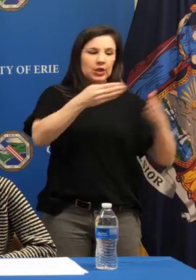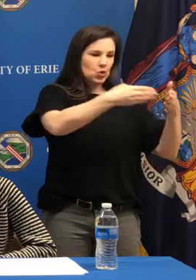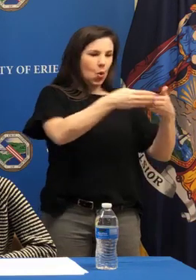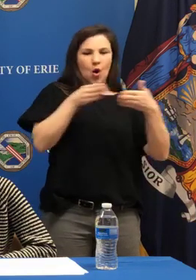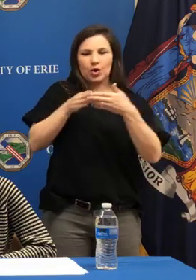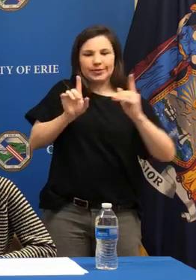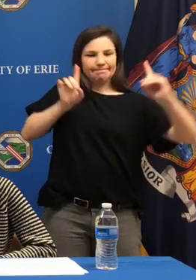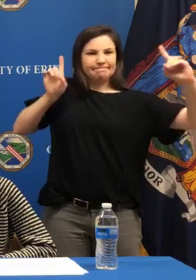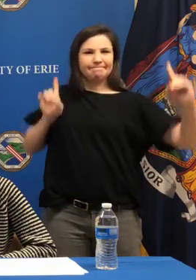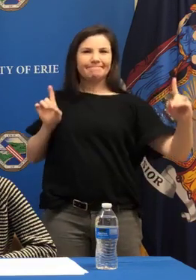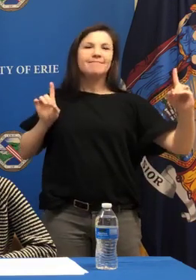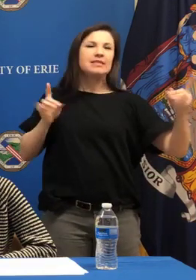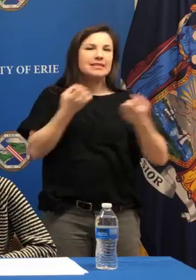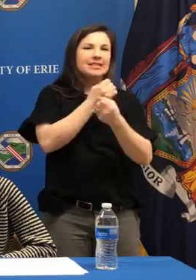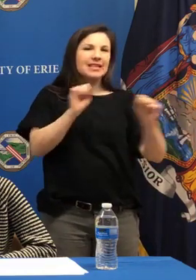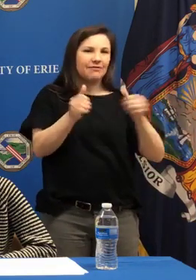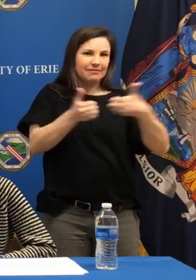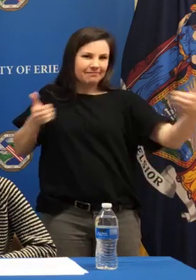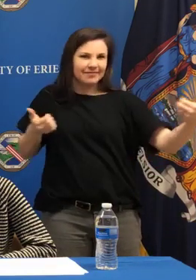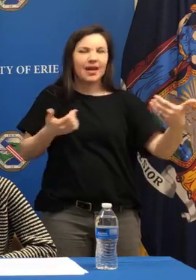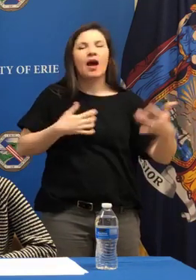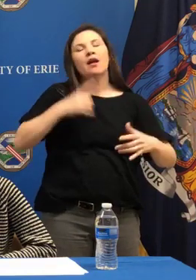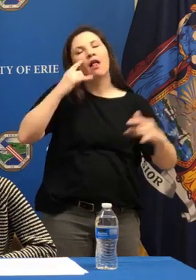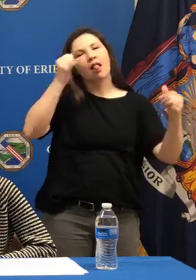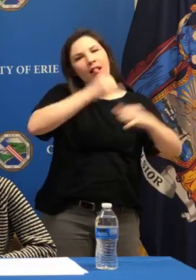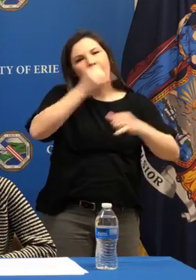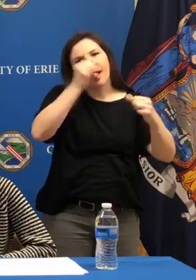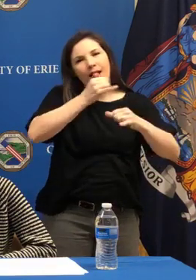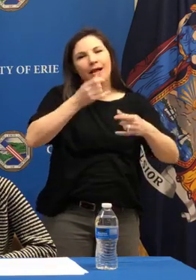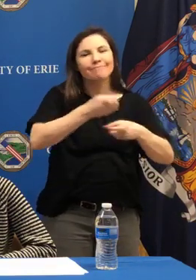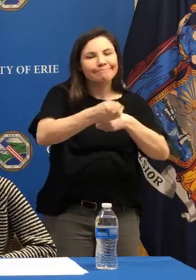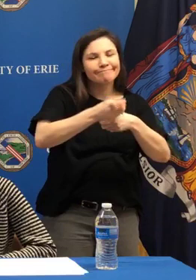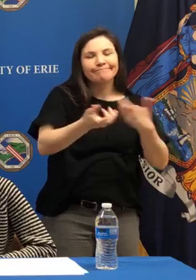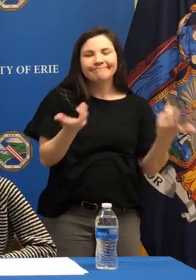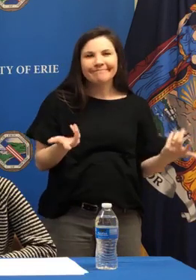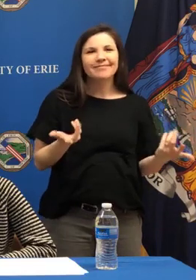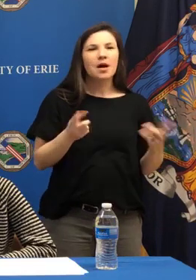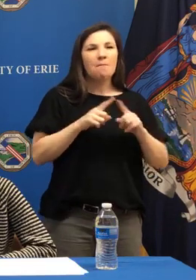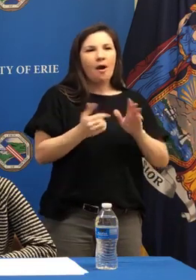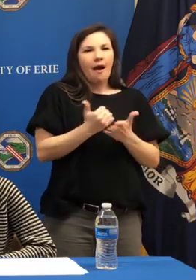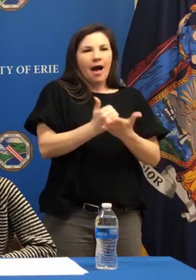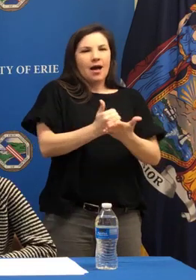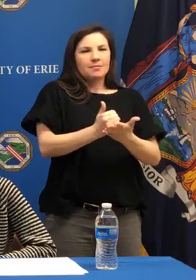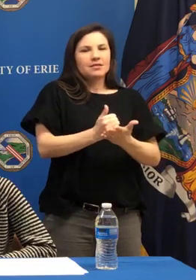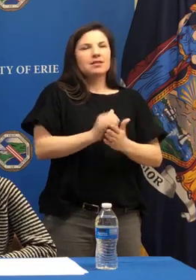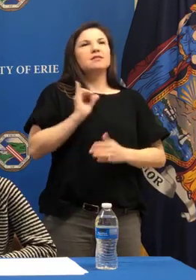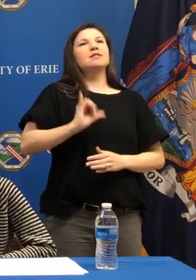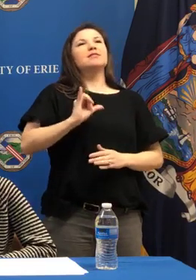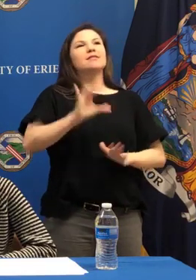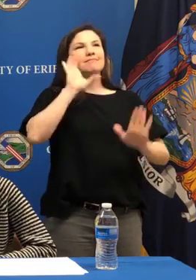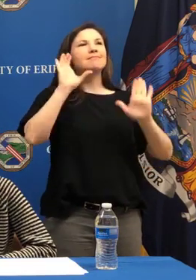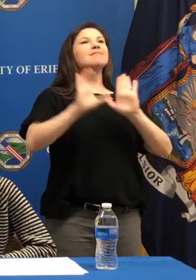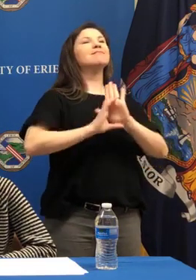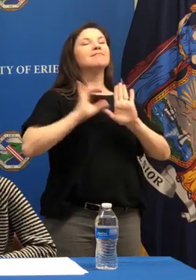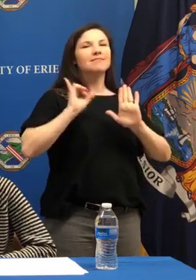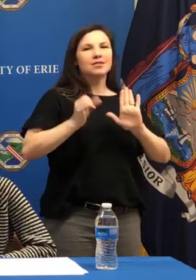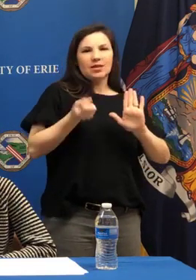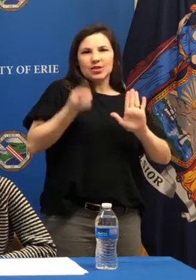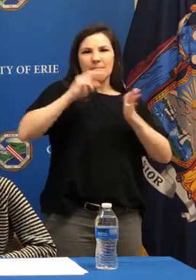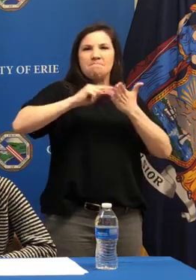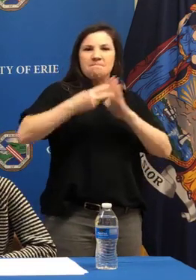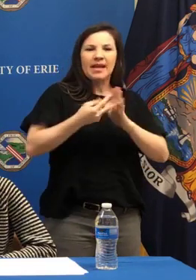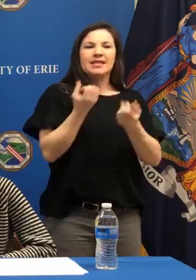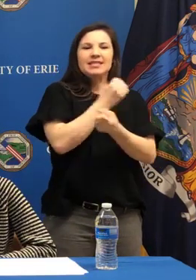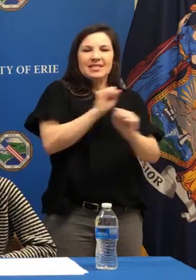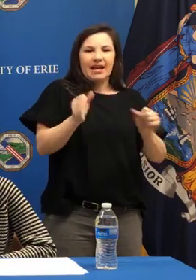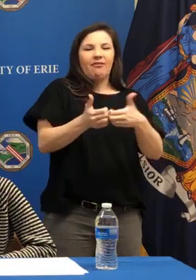practicing safe social distancing. Now, this is silly. It's goofy. But it helps get the message out about what is safe social distancing. Going